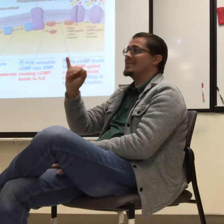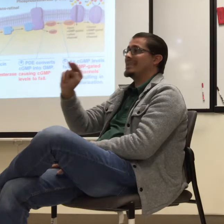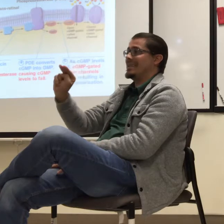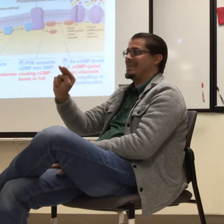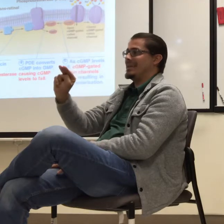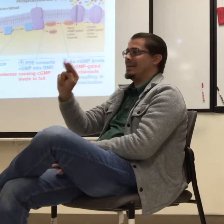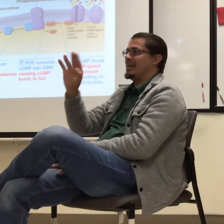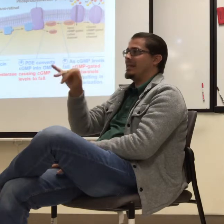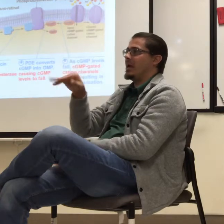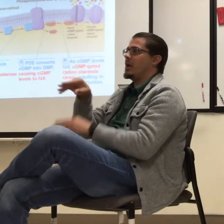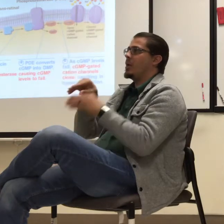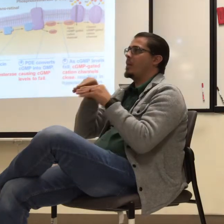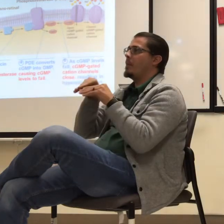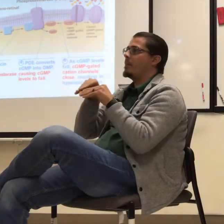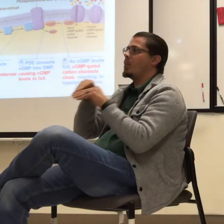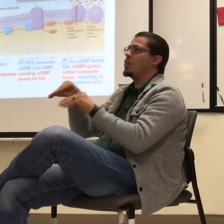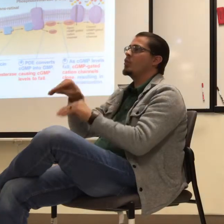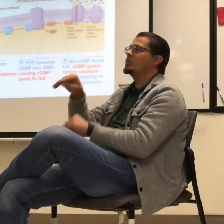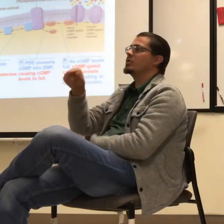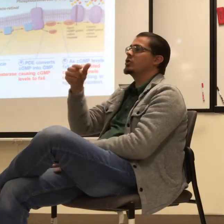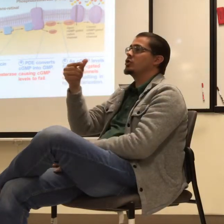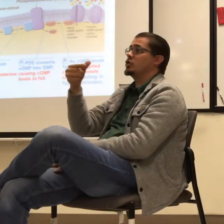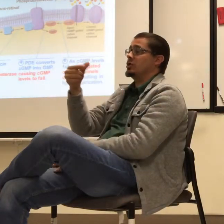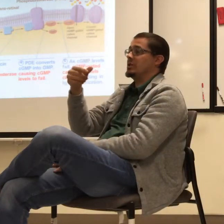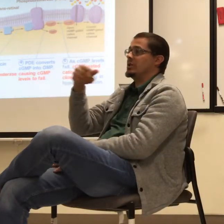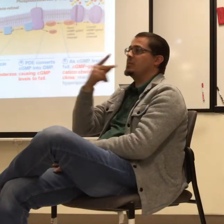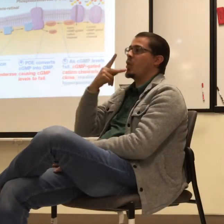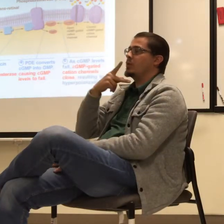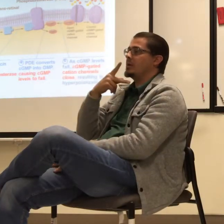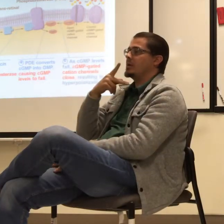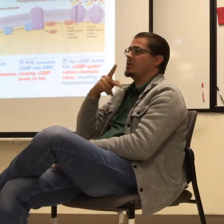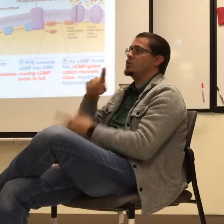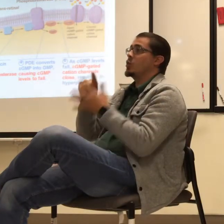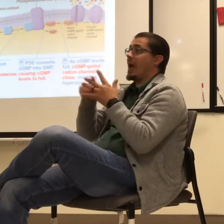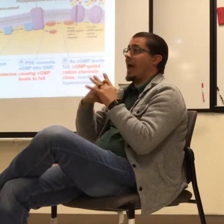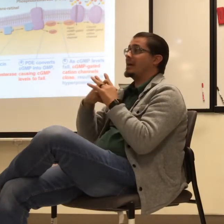That moves, G protein. It moves to activate